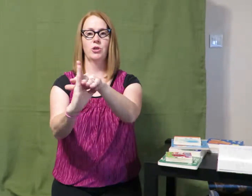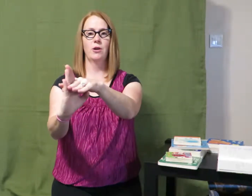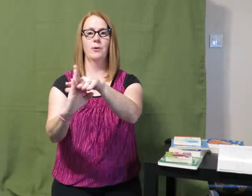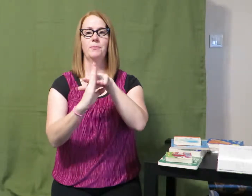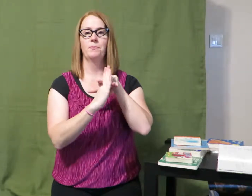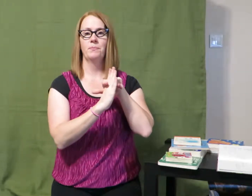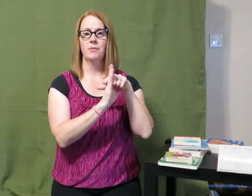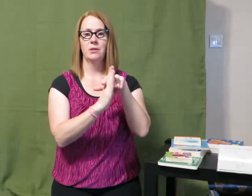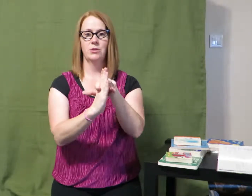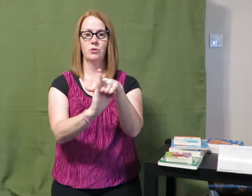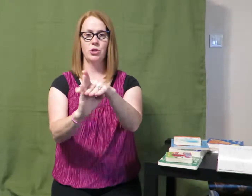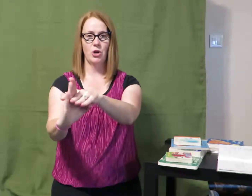Shark. So shark.